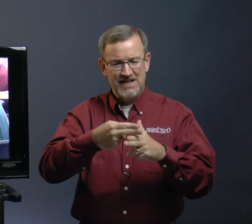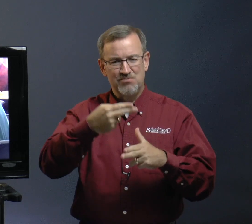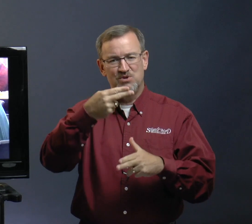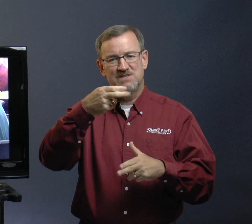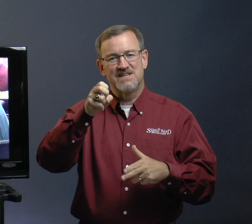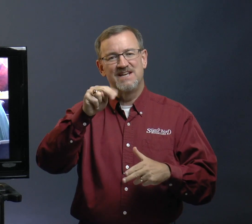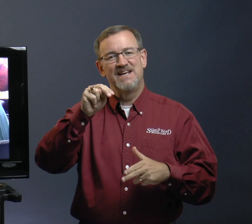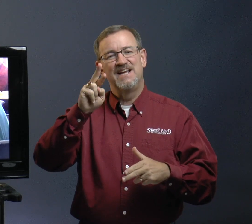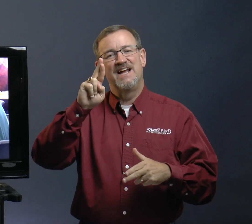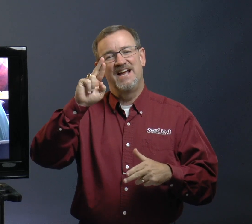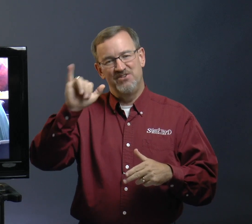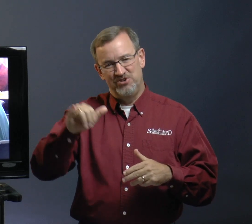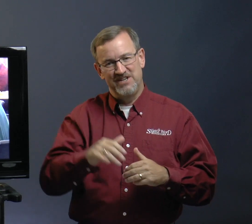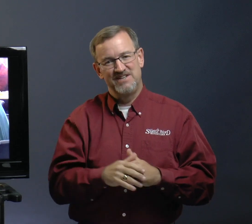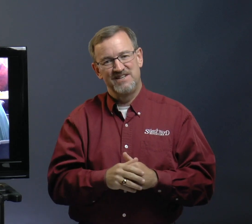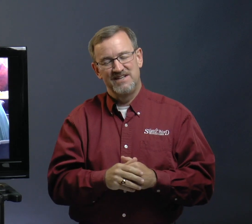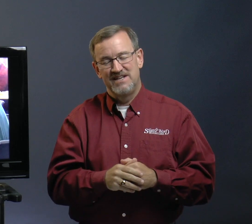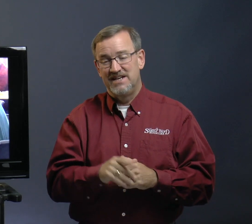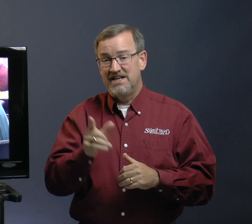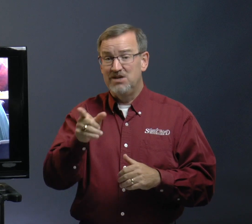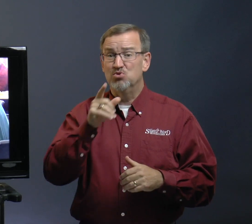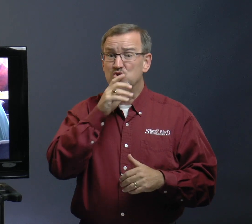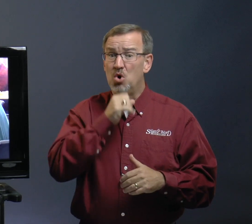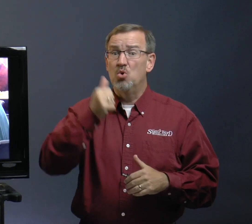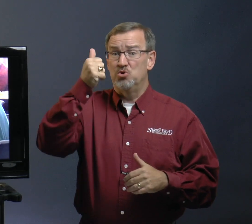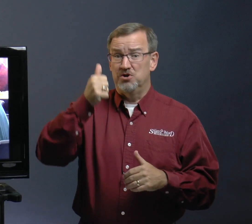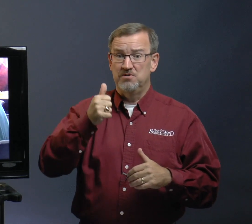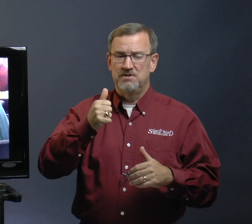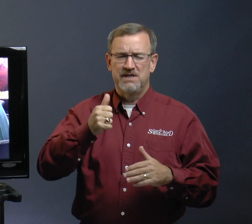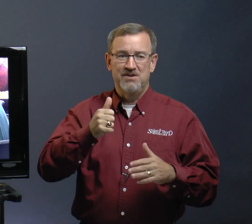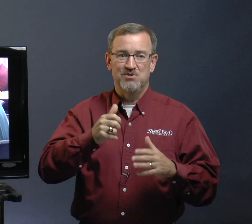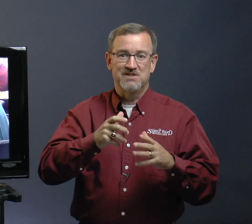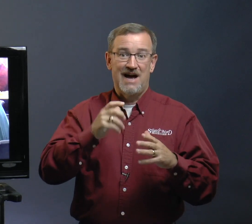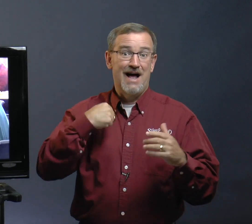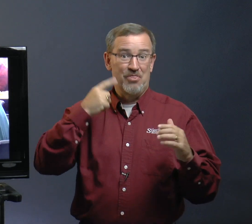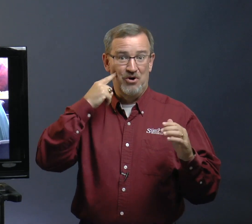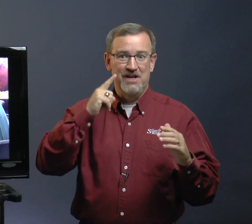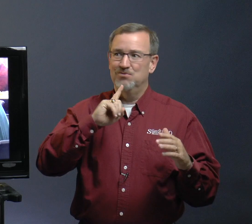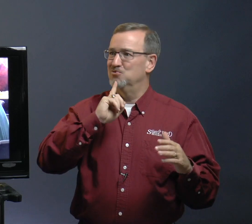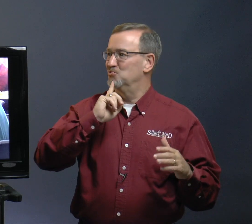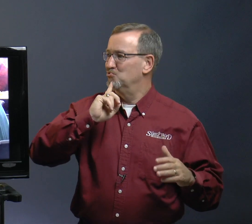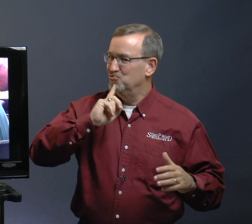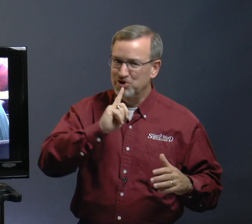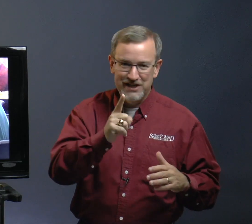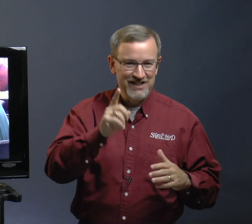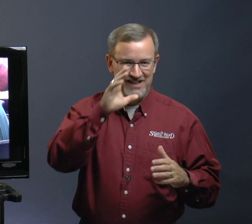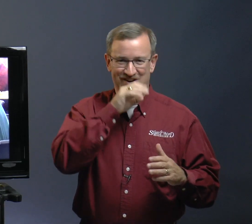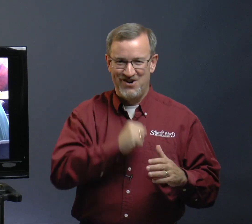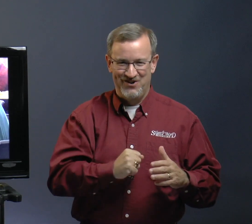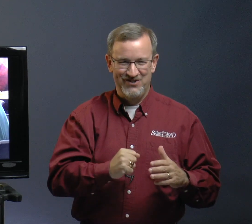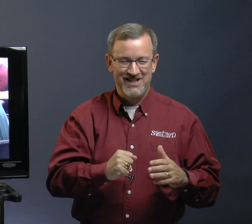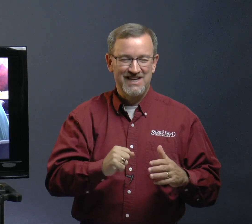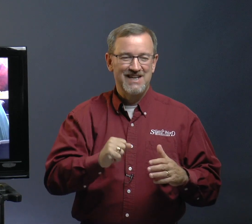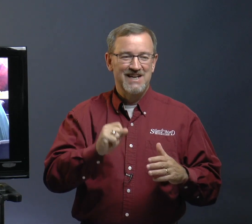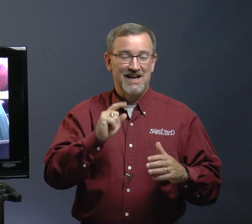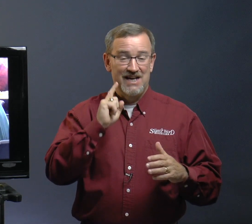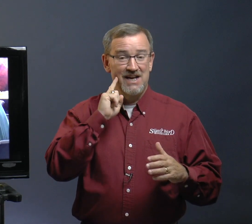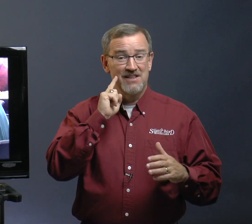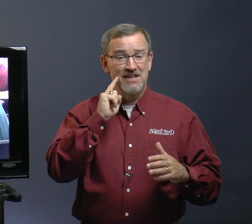name was Henry. He was older. I thought he was really old. I think